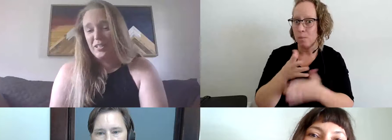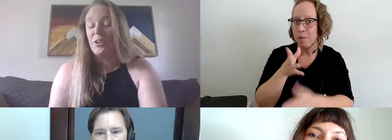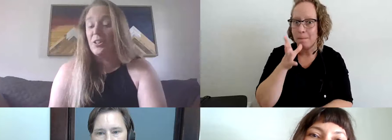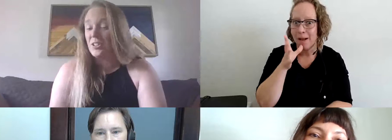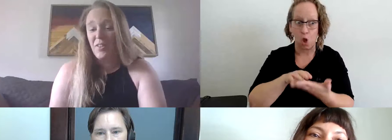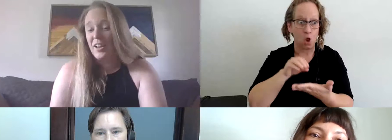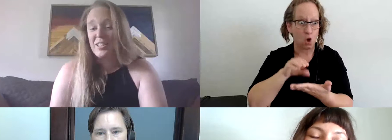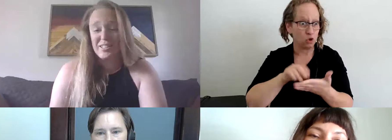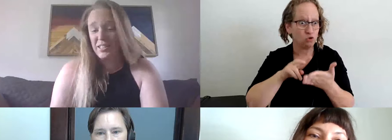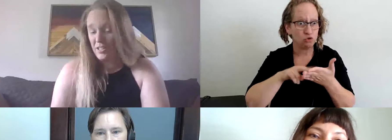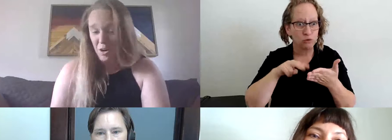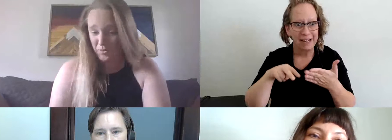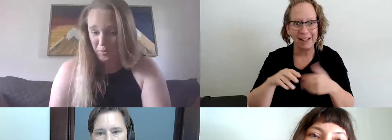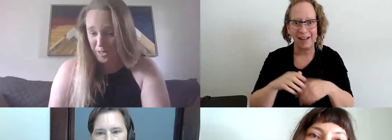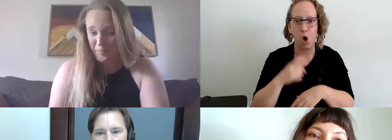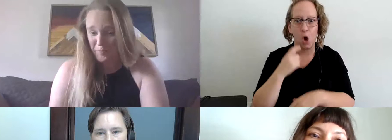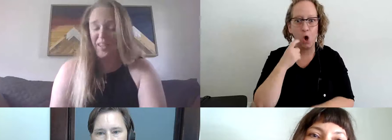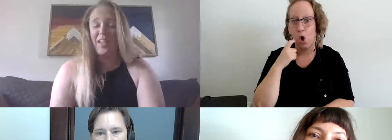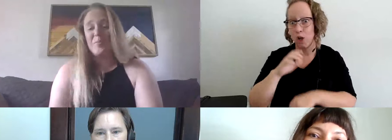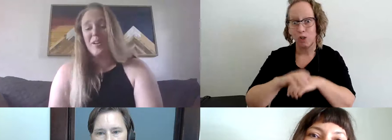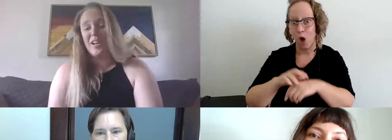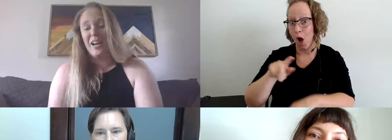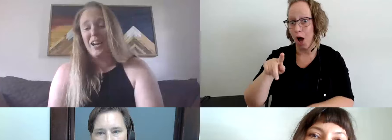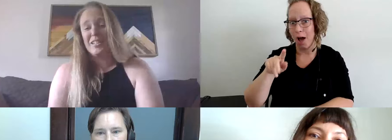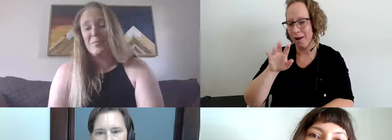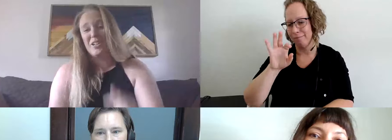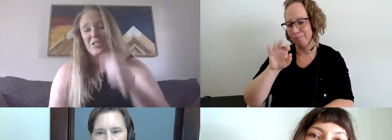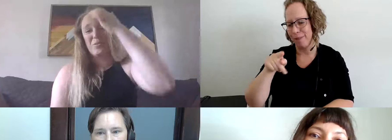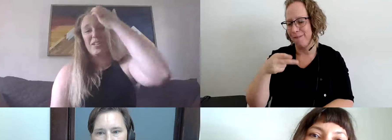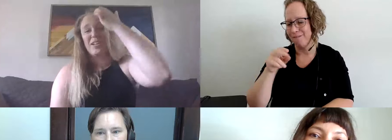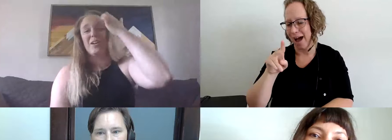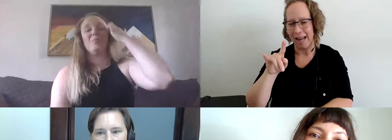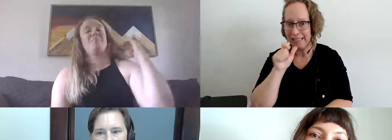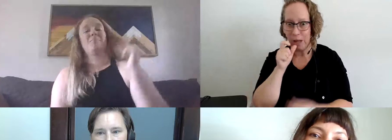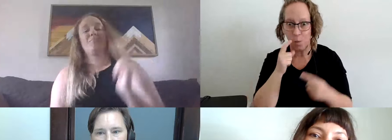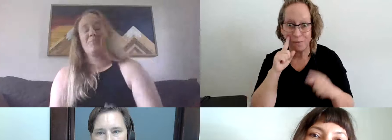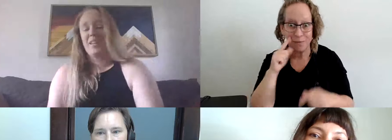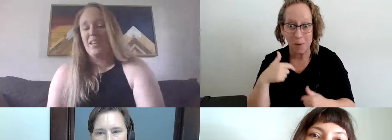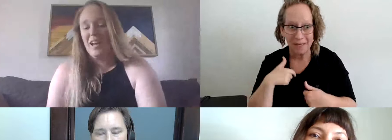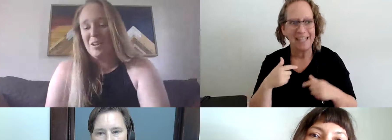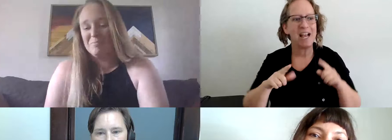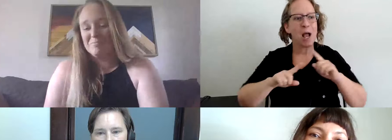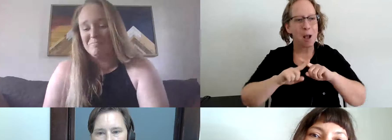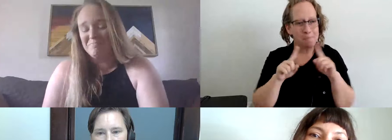to read. Hooked on phonics did not work for me, but I did manage to become